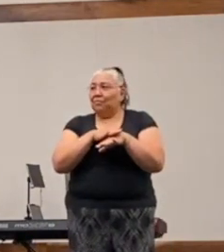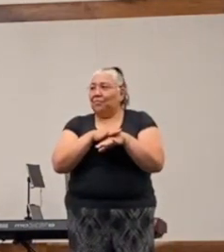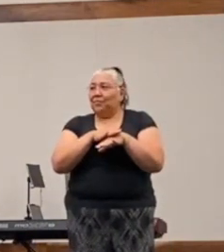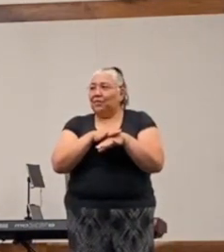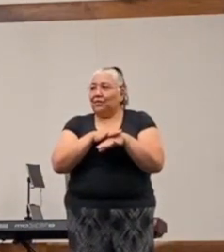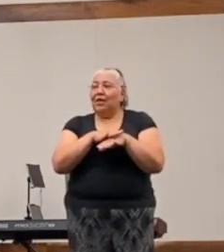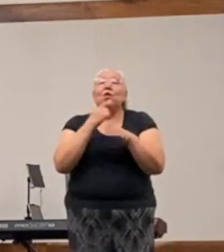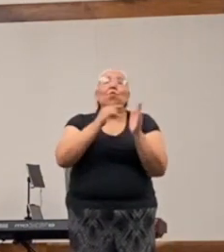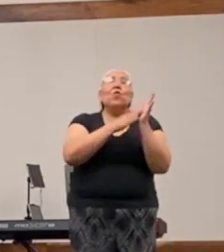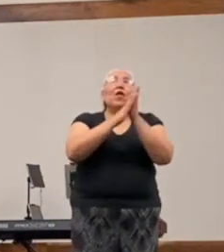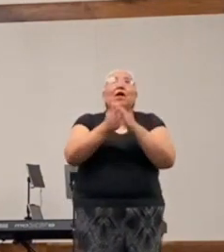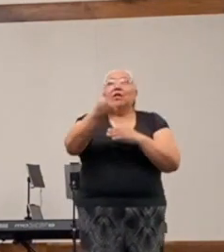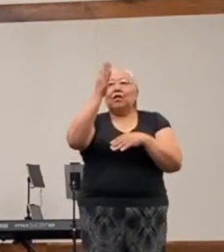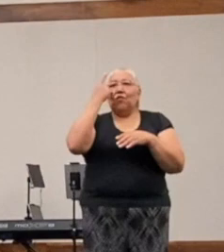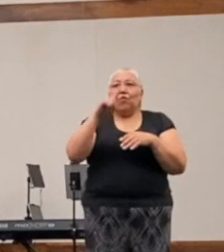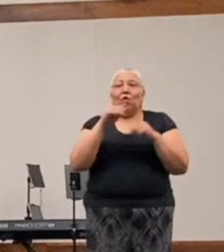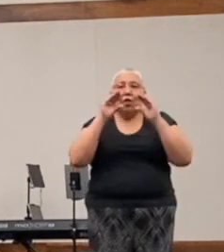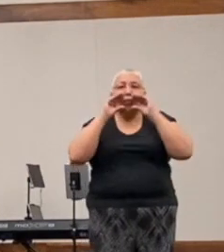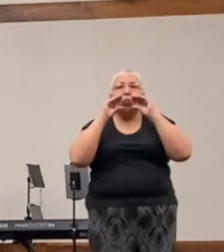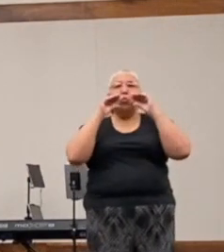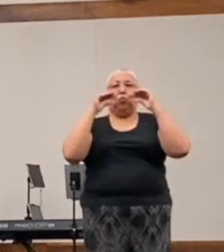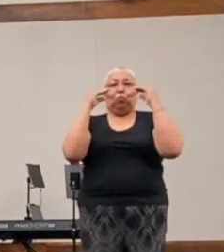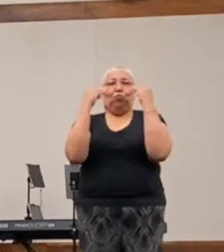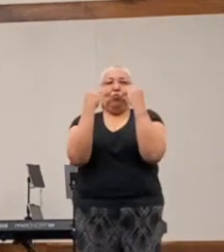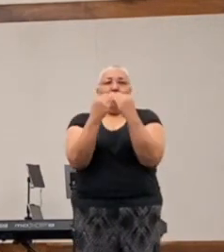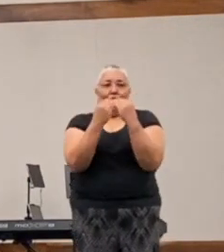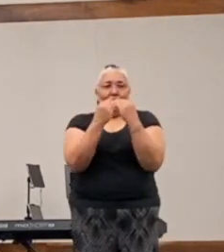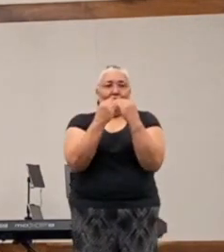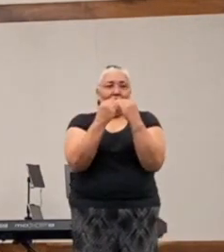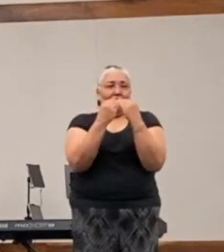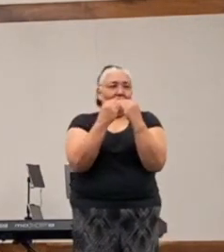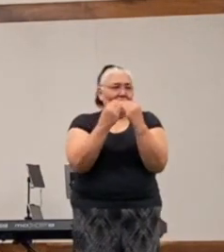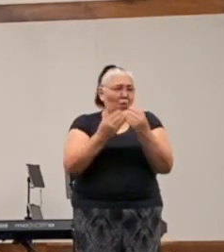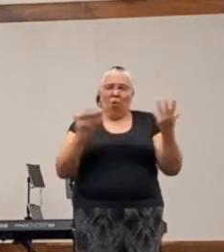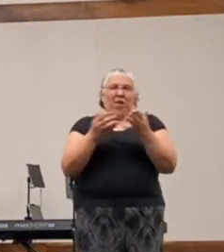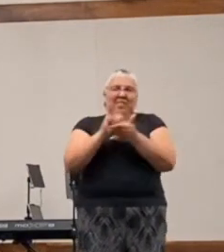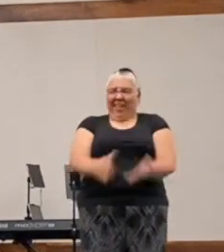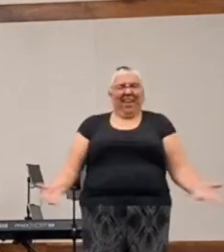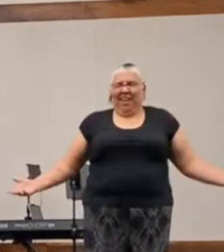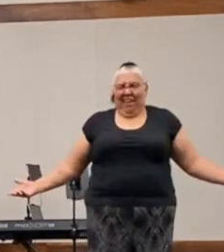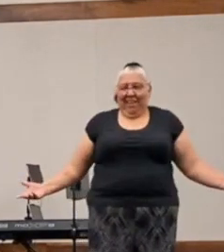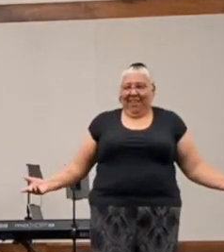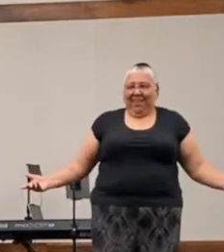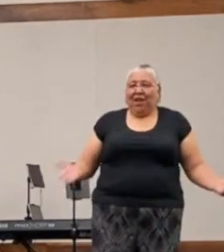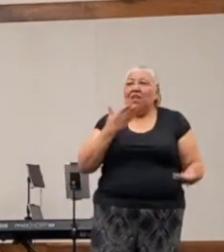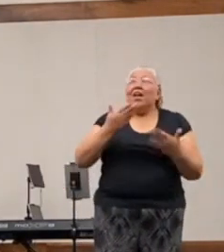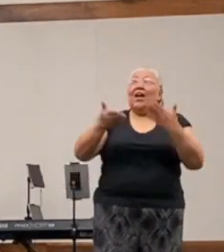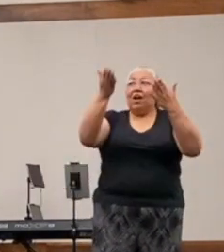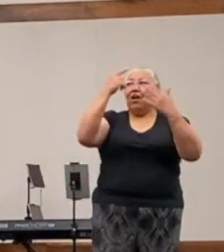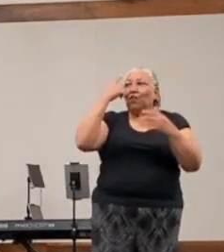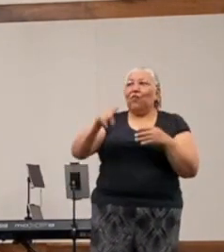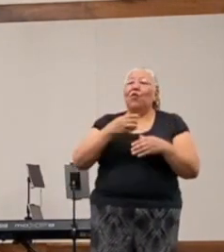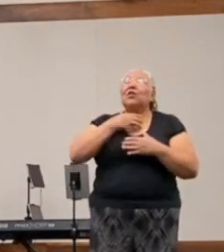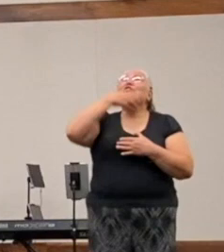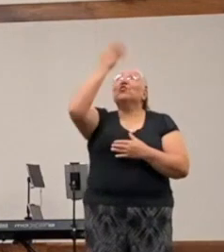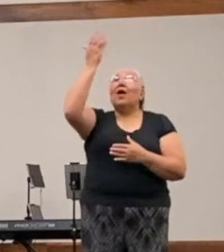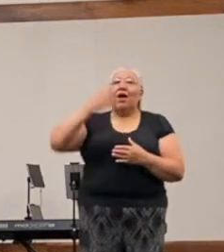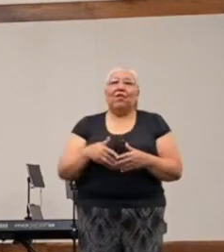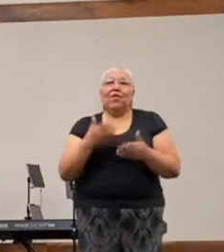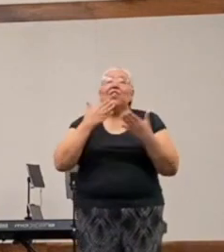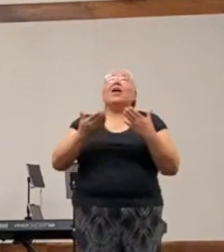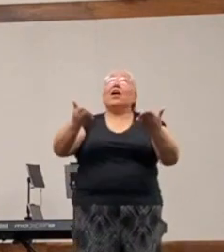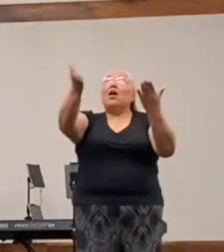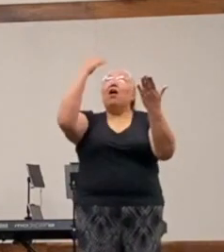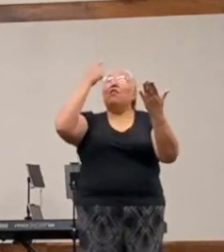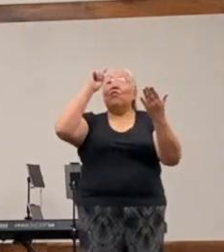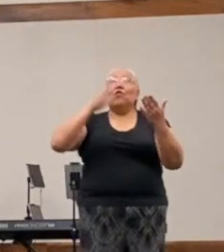Praise God for the duck-billed platypus. Right? Oh, yeah. What's that all about? Thank God for a giraffe, right? Thank God